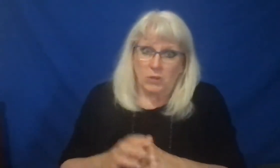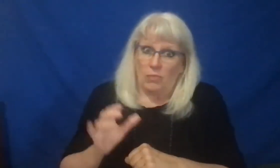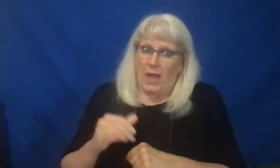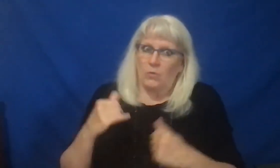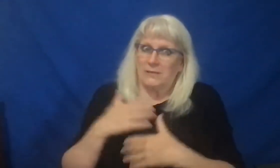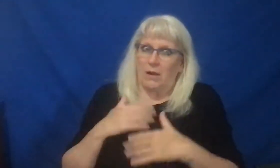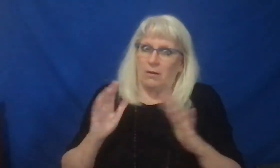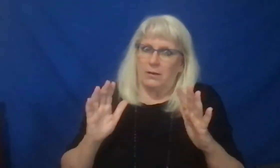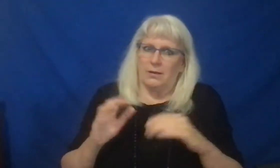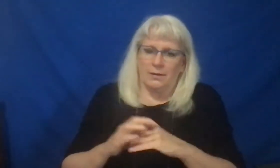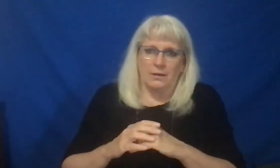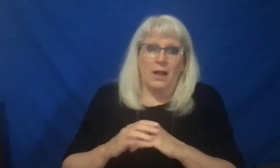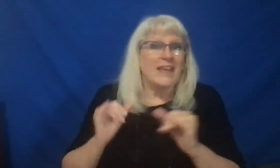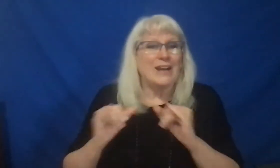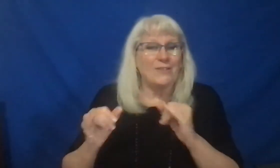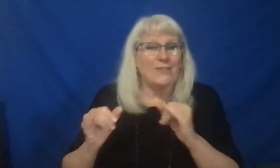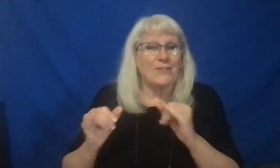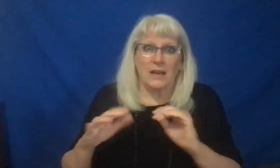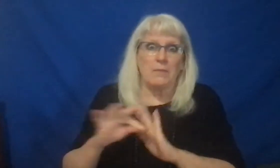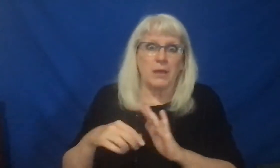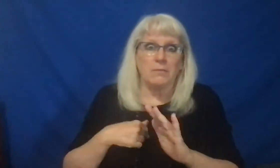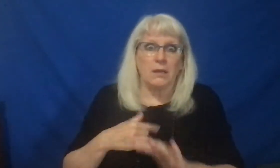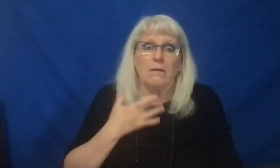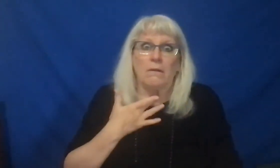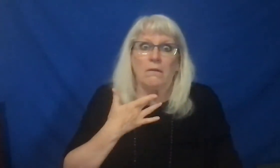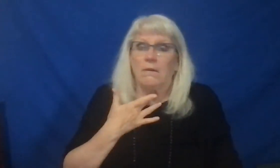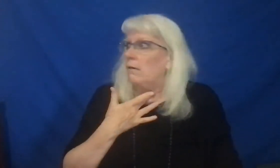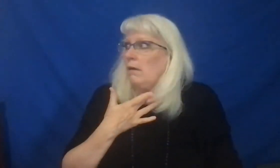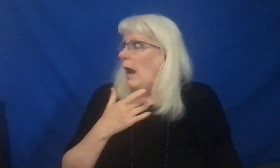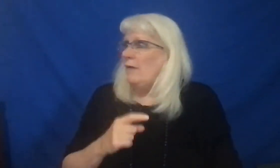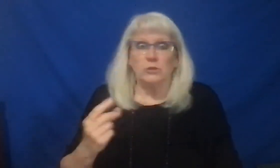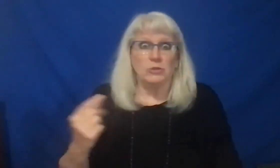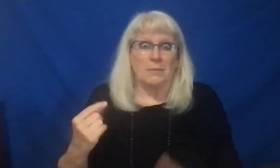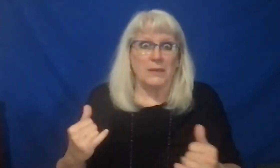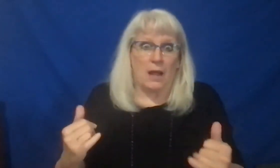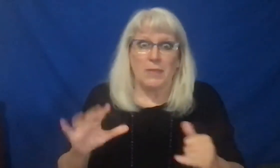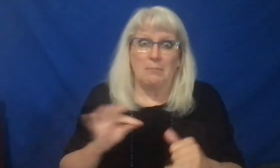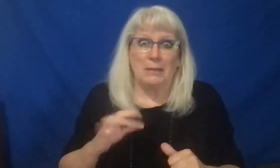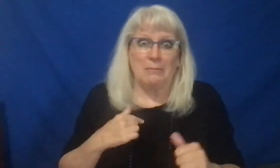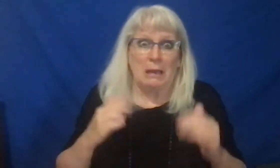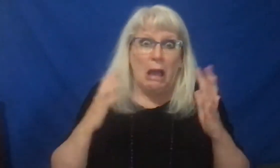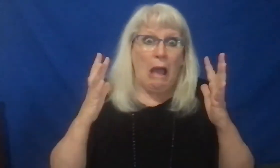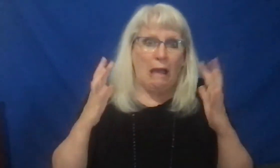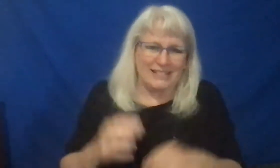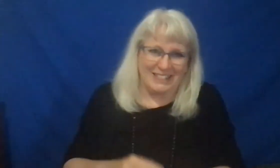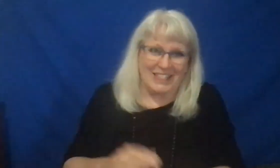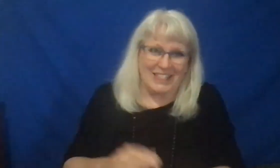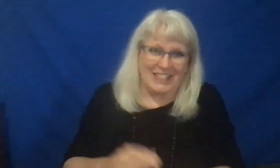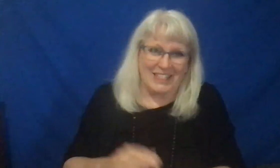I got through the interview, it's like, oh no, I have to like do something now. And so, I didn't start, let me tell you,